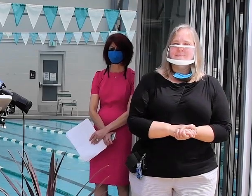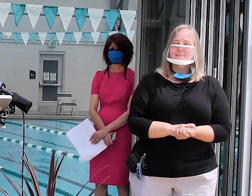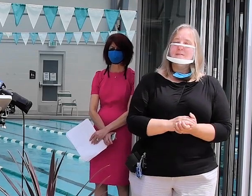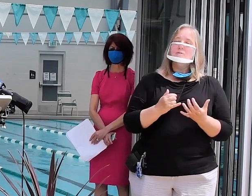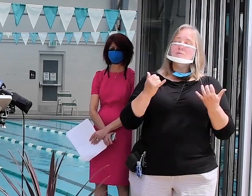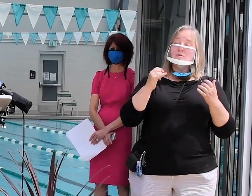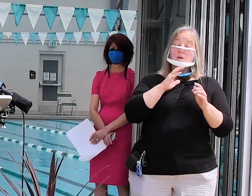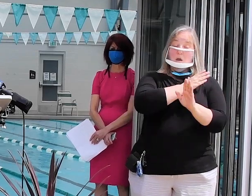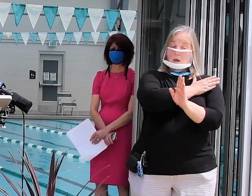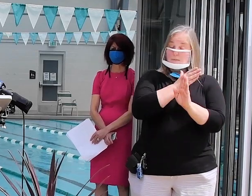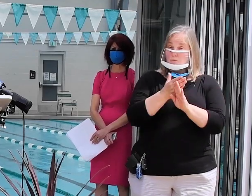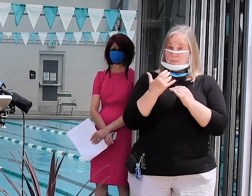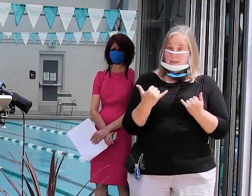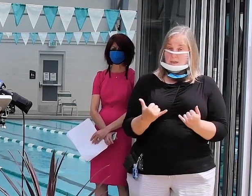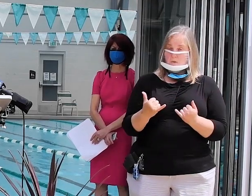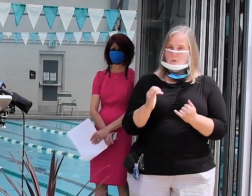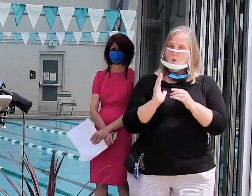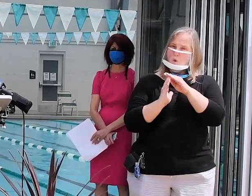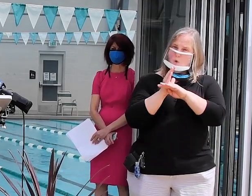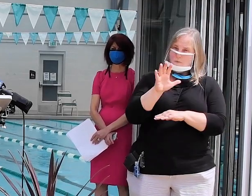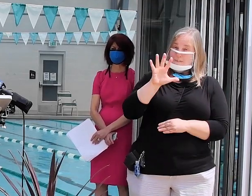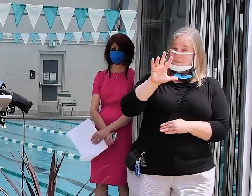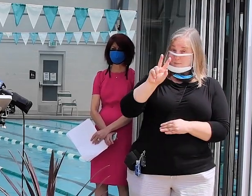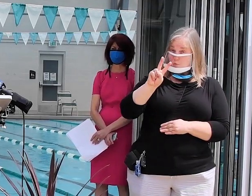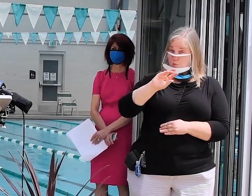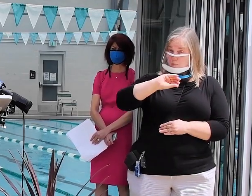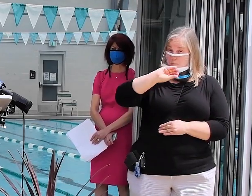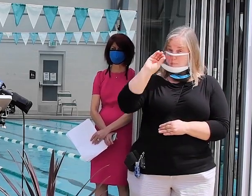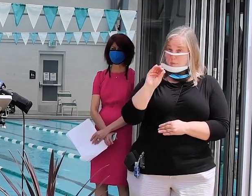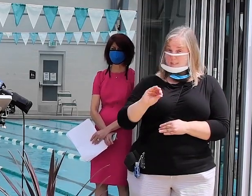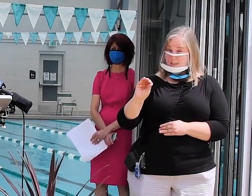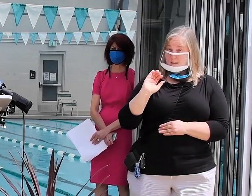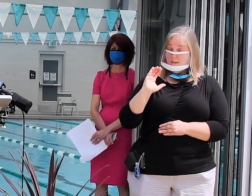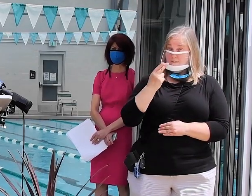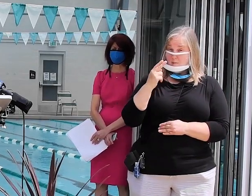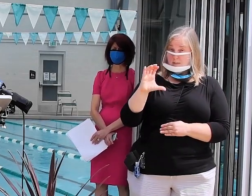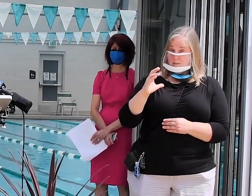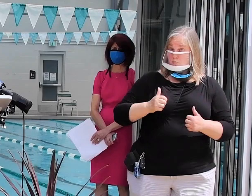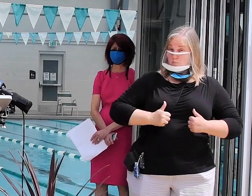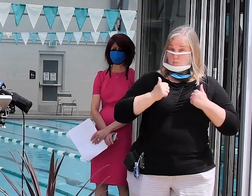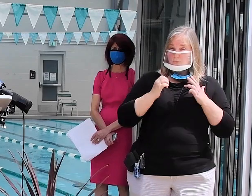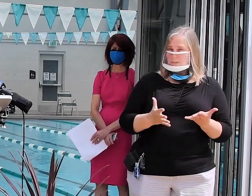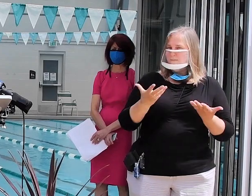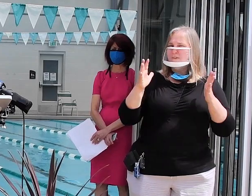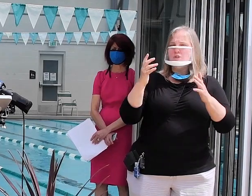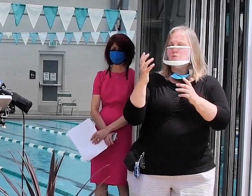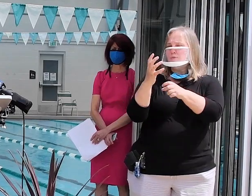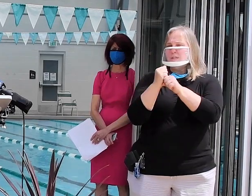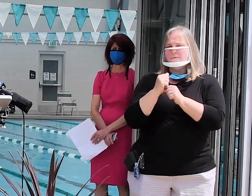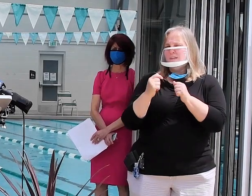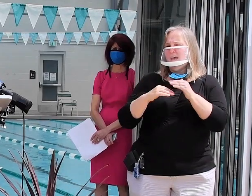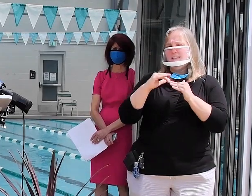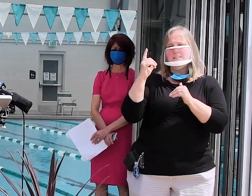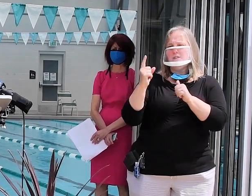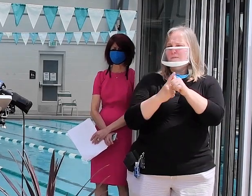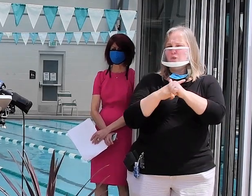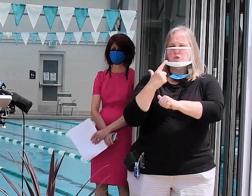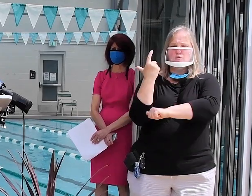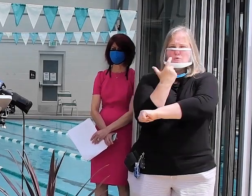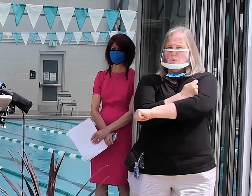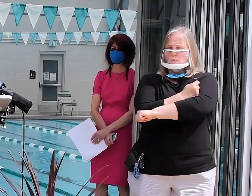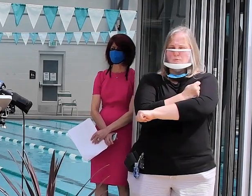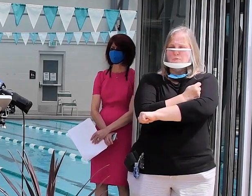To date, more than 52% of Howard County residents have received at least the first dose